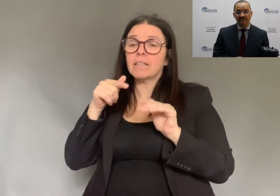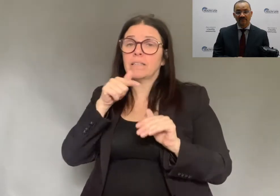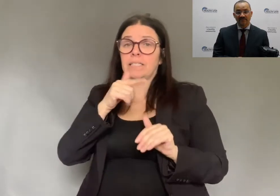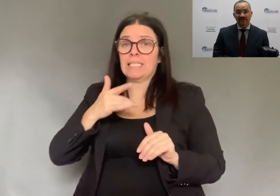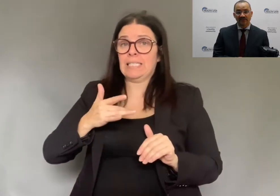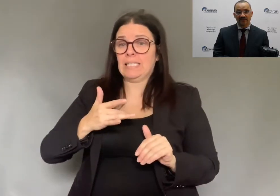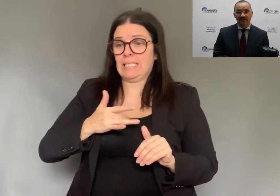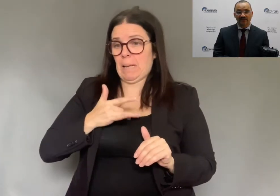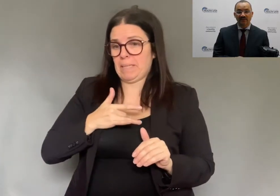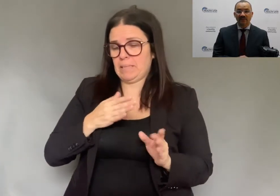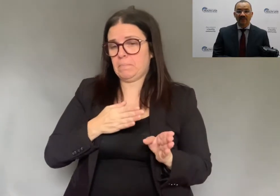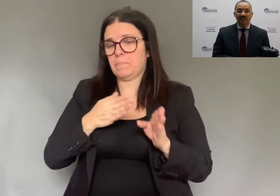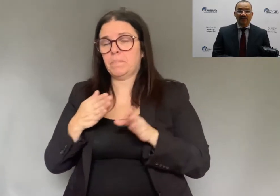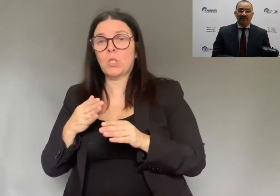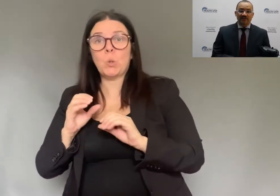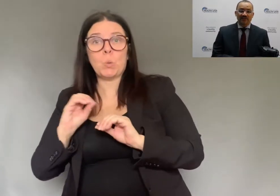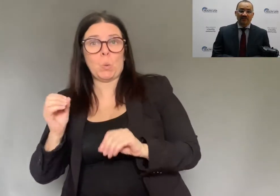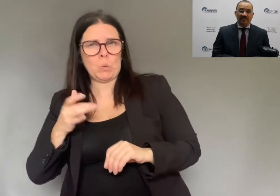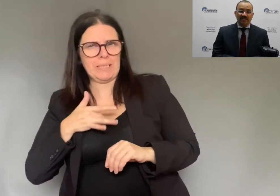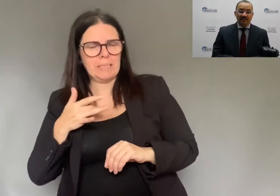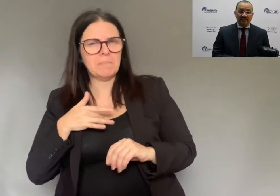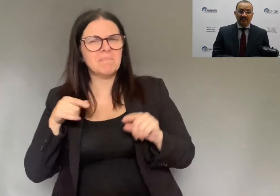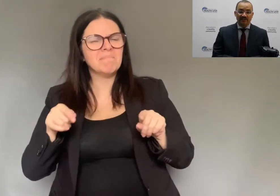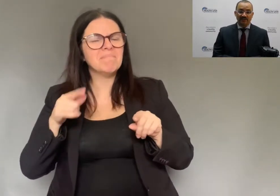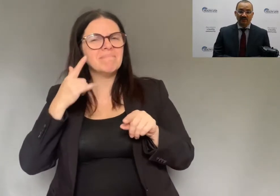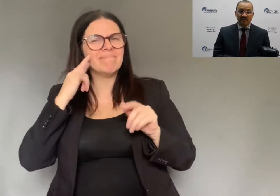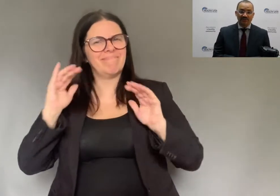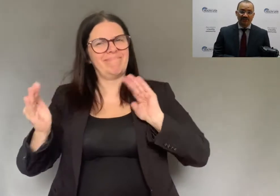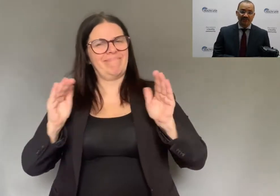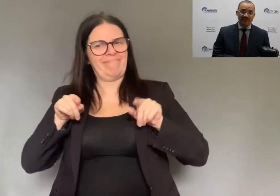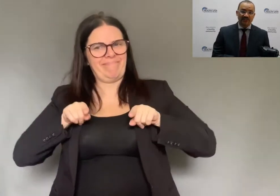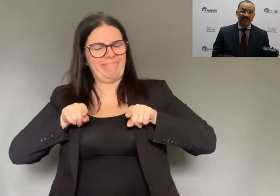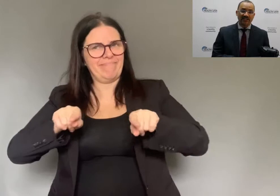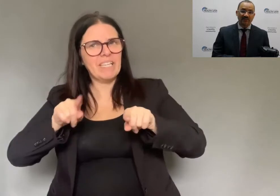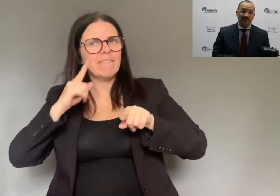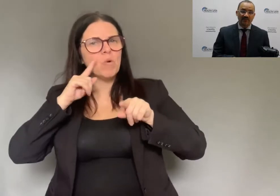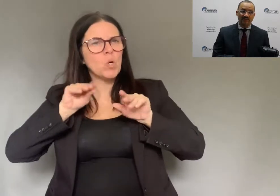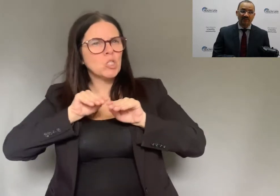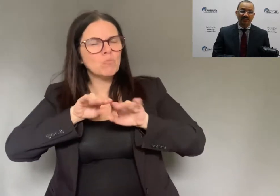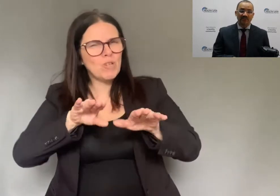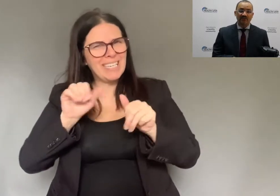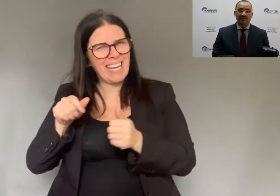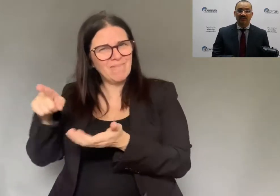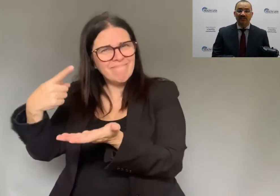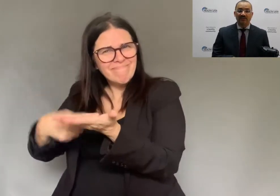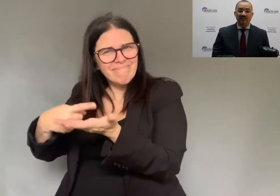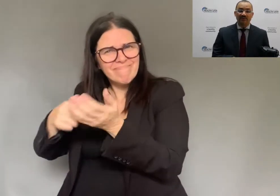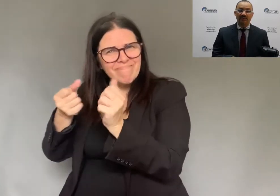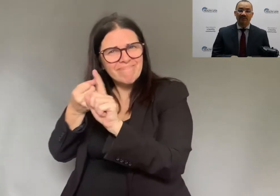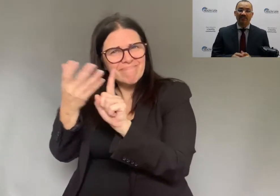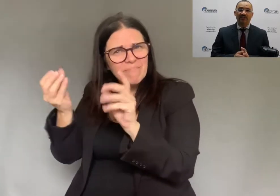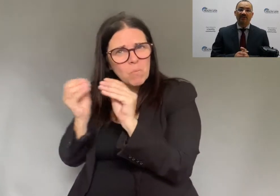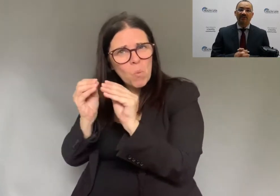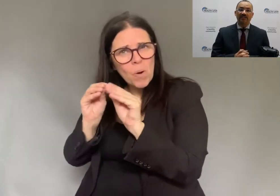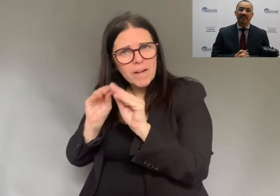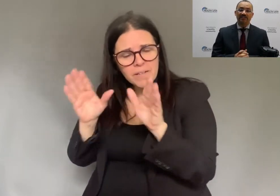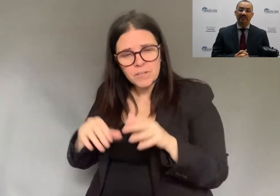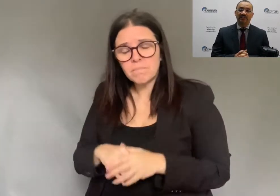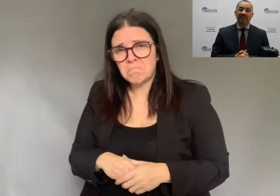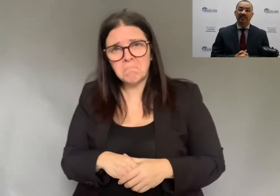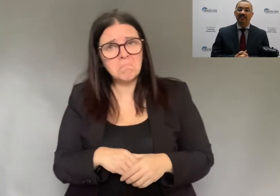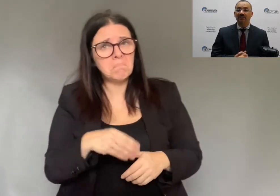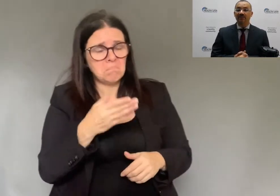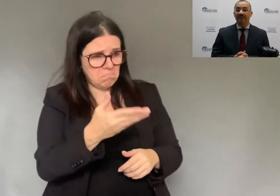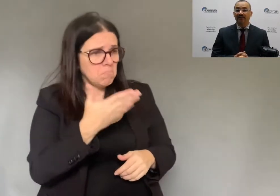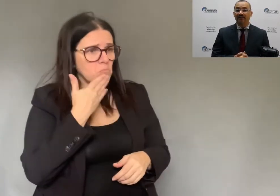throughout the community? So it's a good question. So I think what we need to do, what we need to think about is